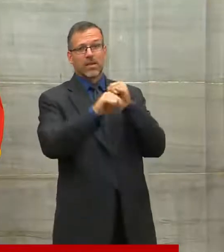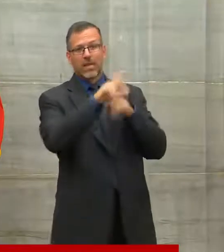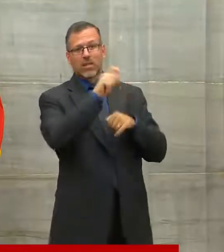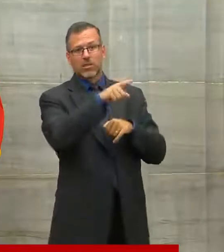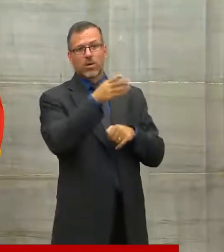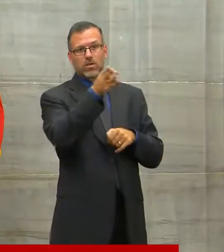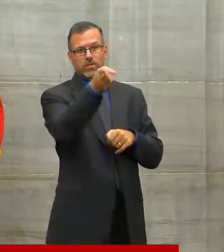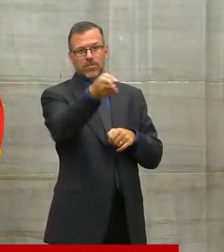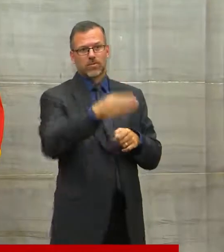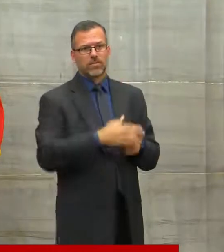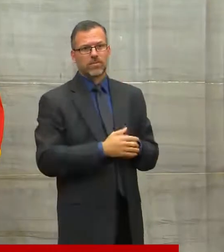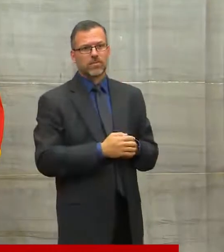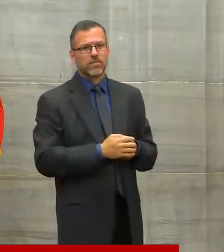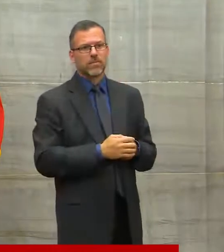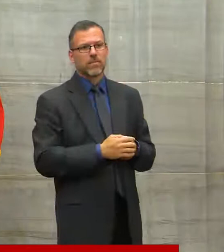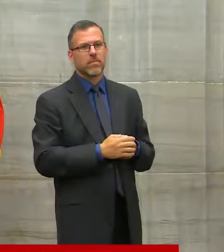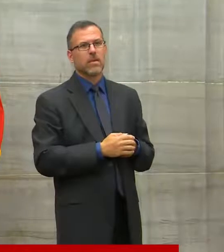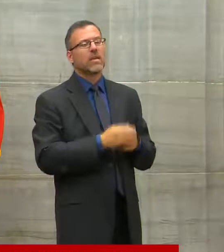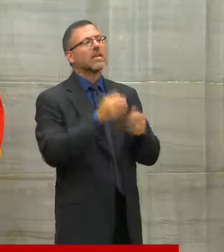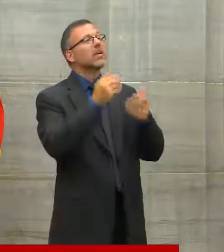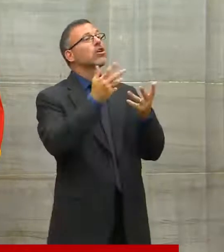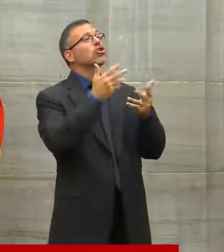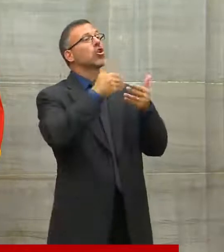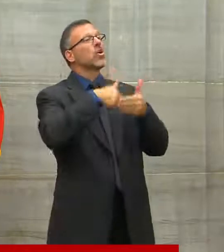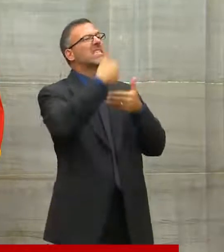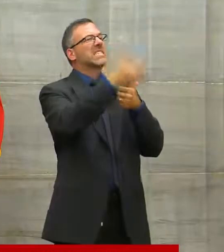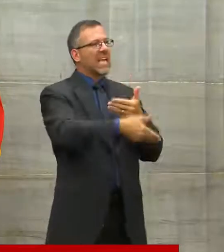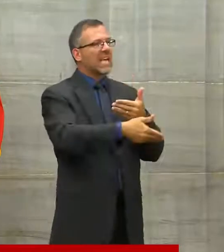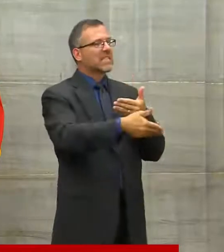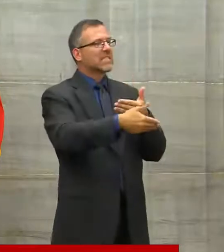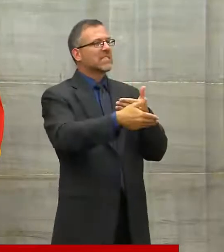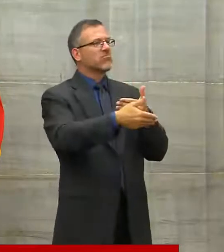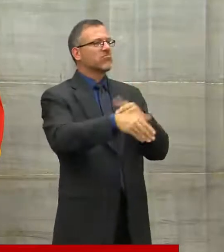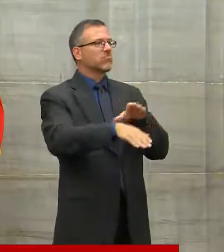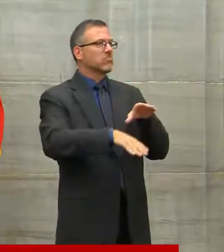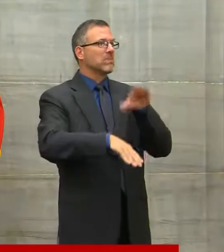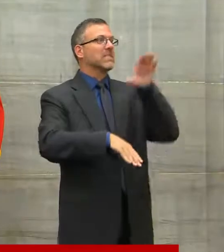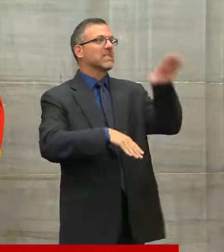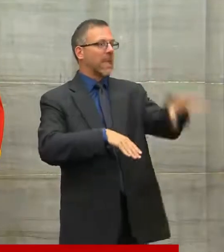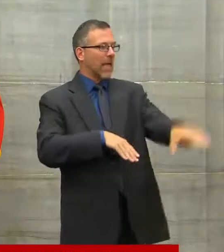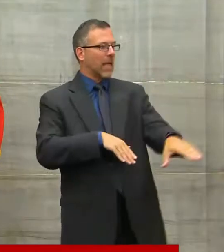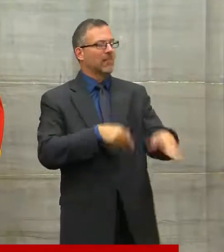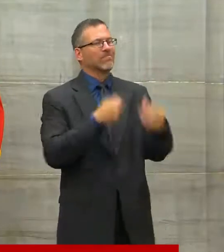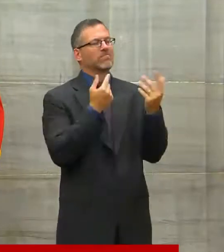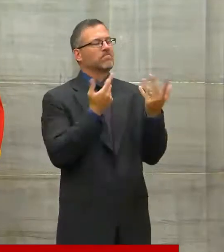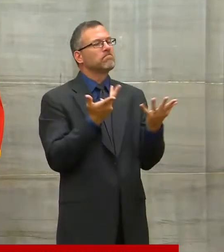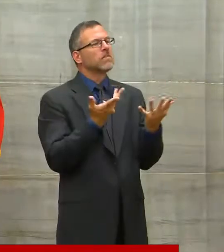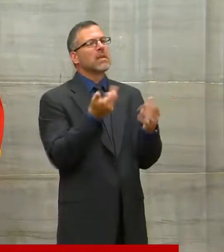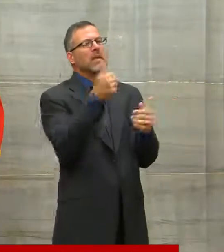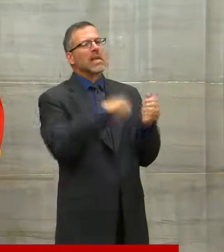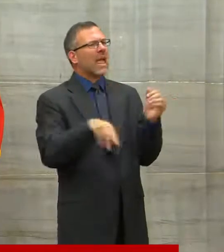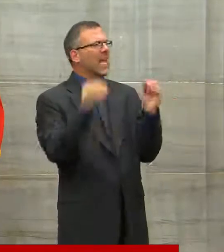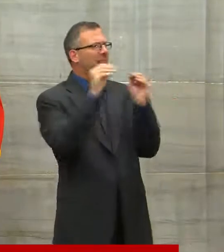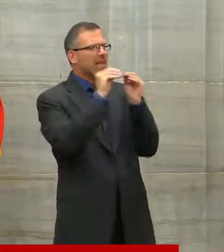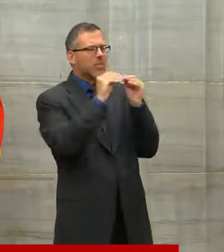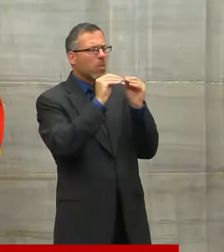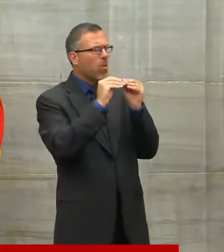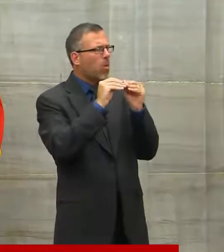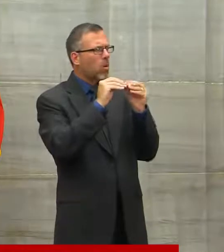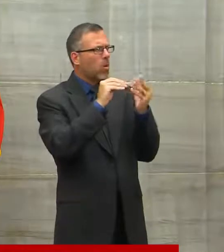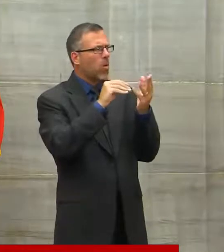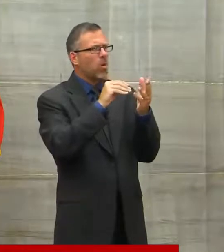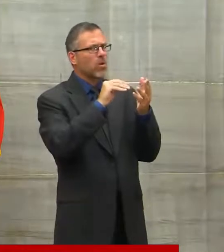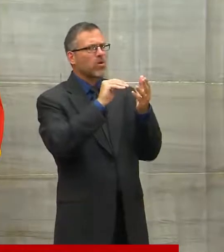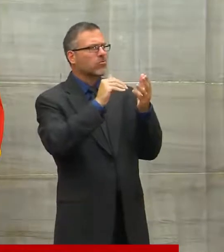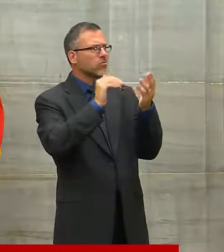Yes, talking about the next steps, of course, with this partnership, we'll have something coming forward. Anything else on your agenda to look